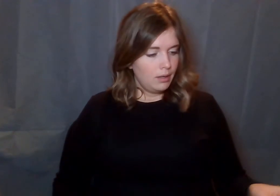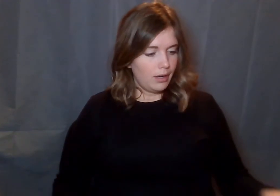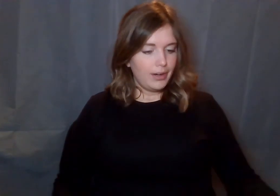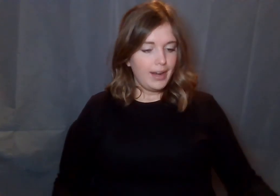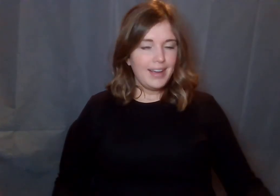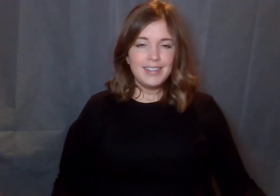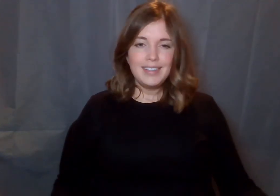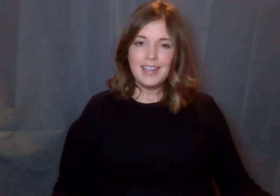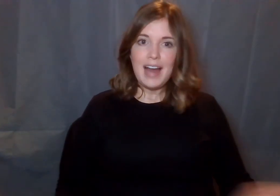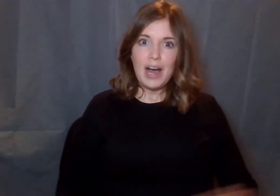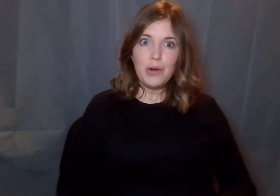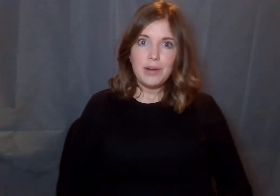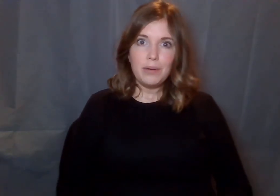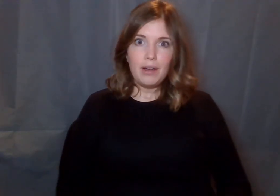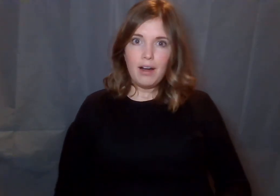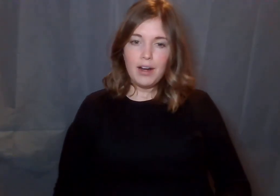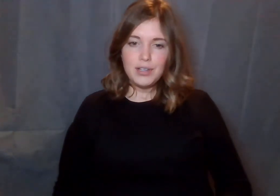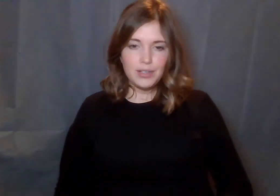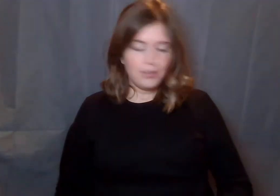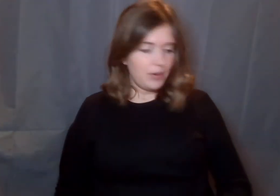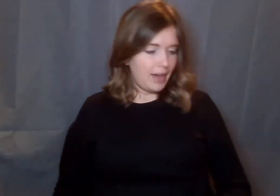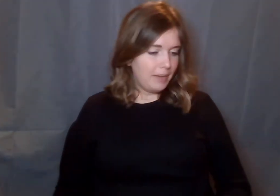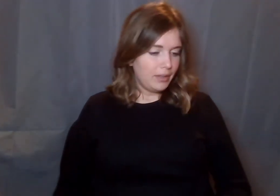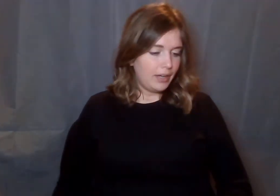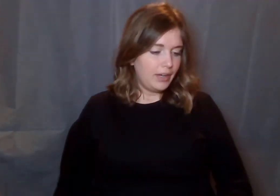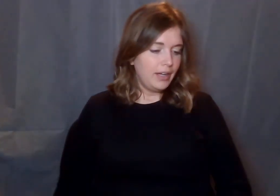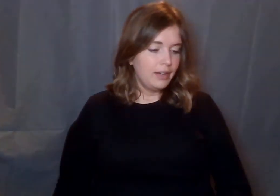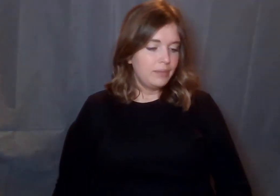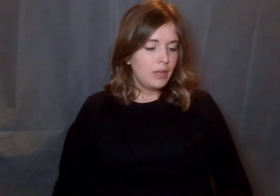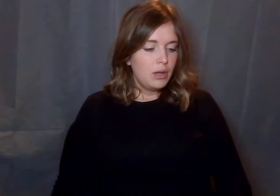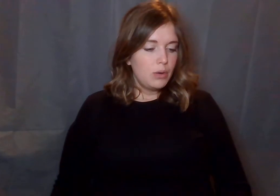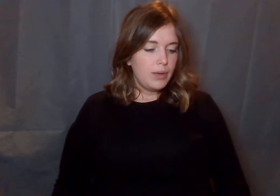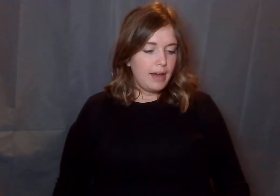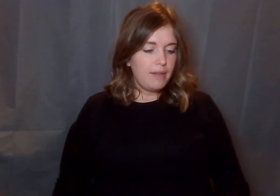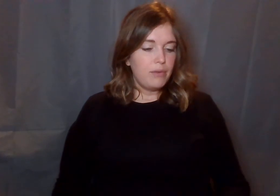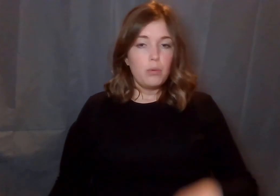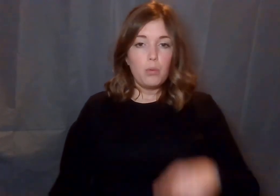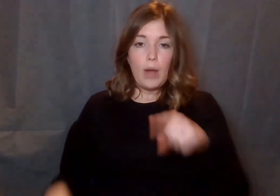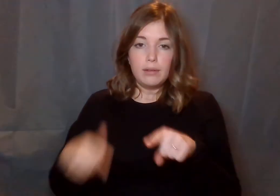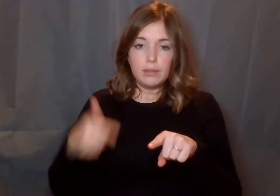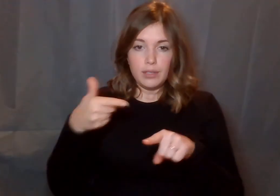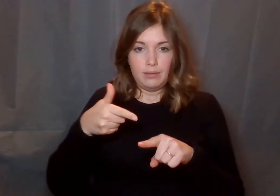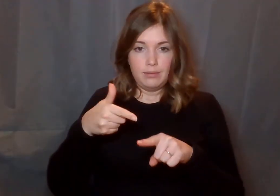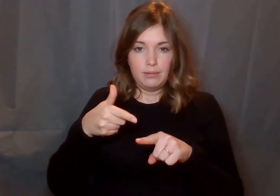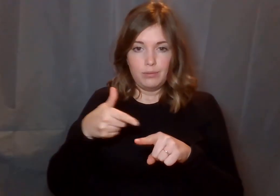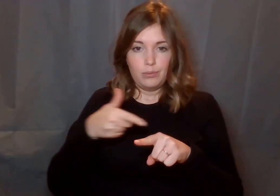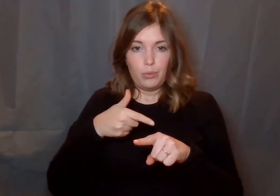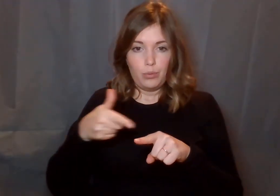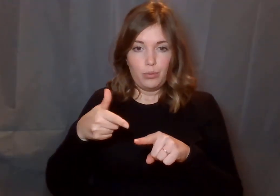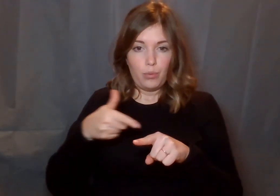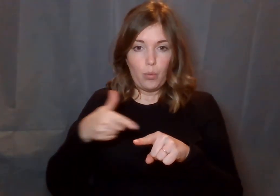All right, and now here we are to the vocabulary. We have weld.